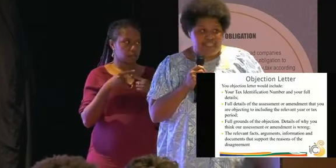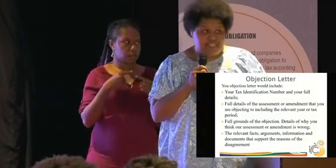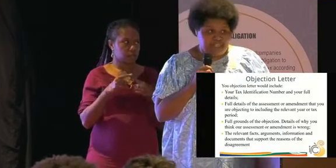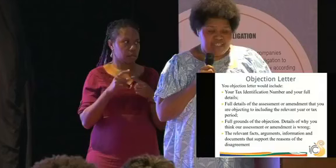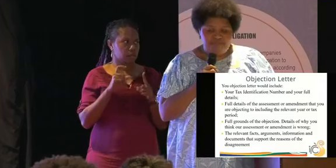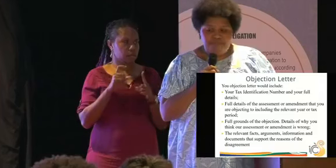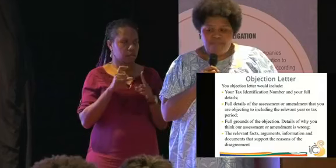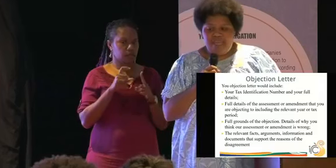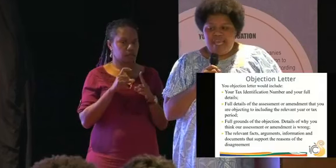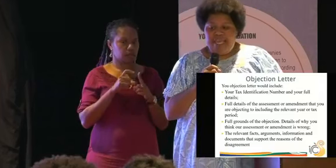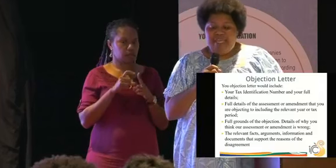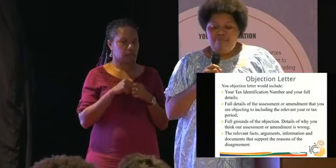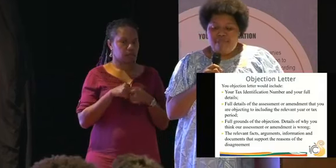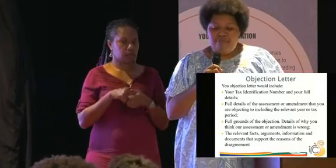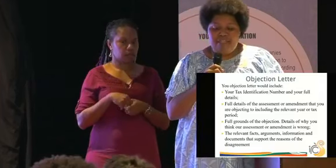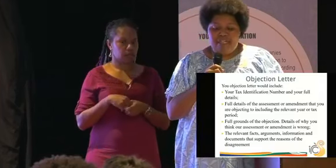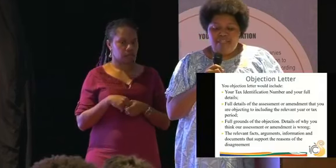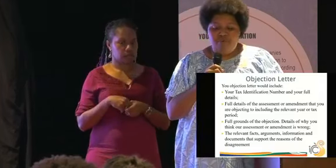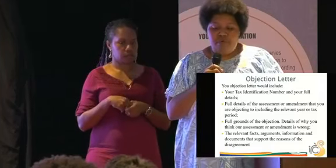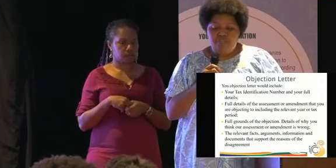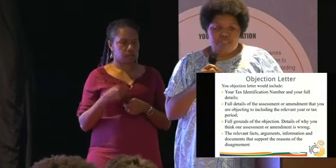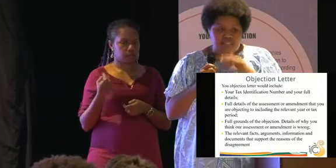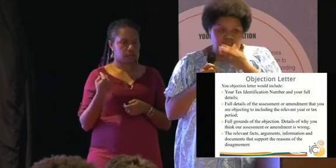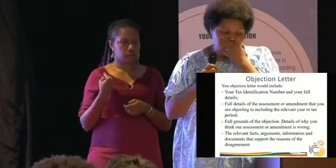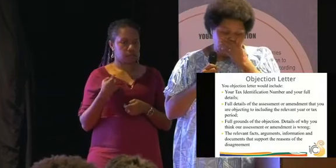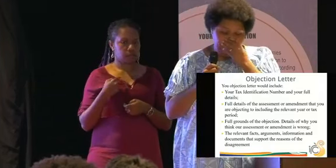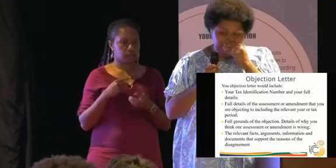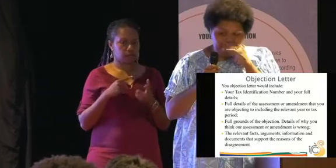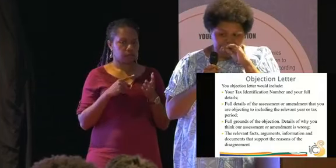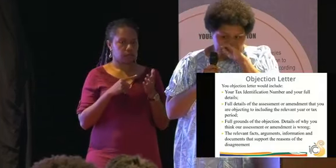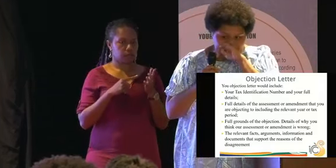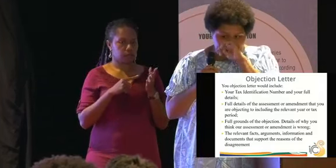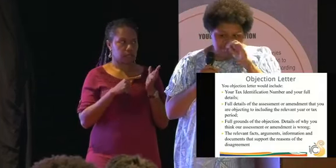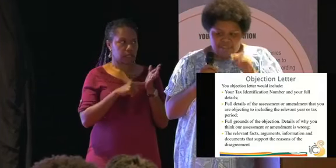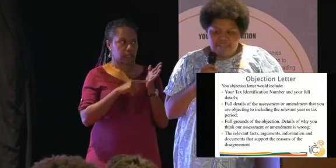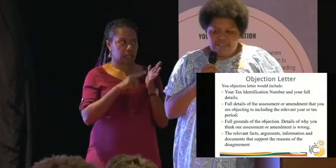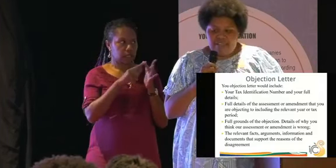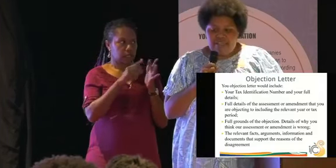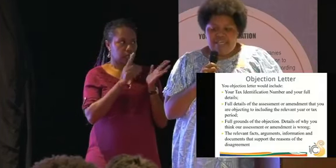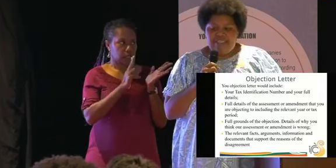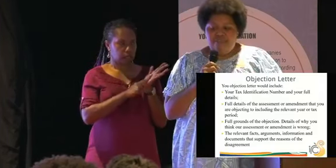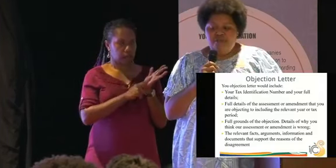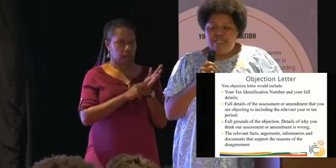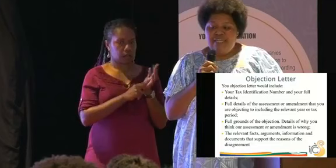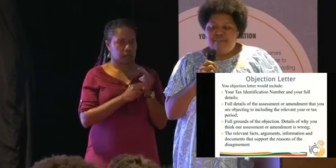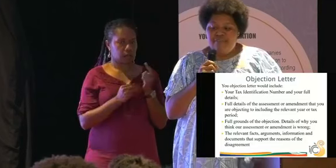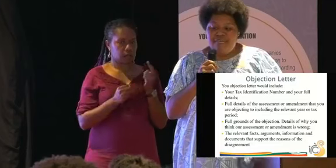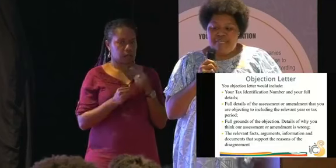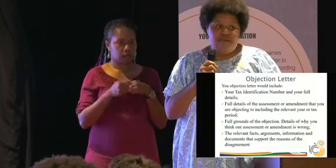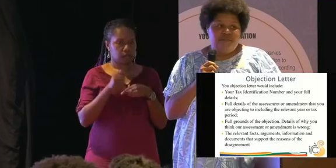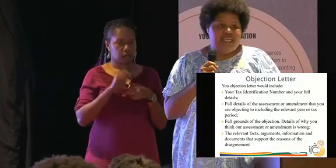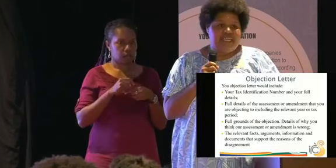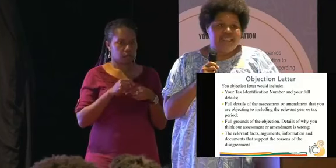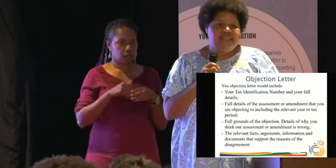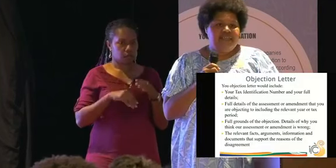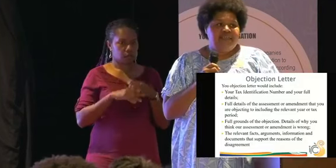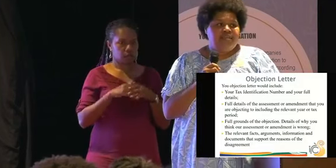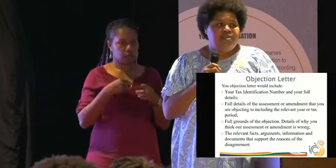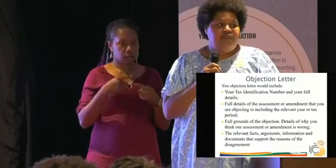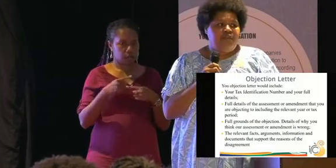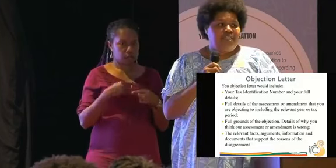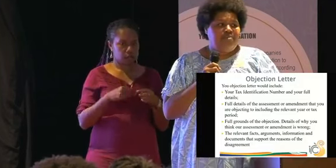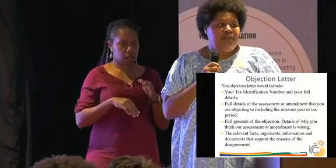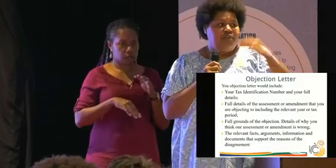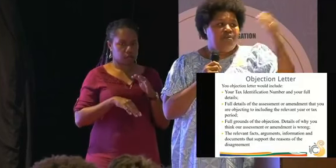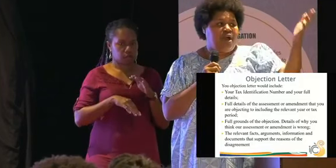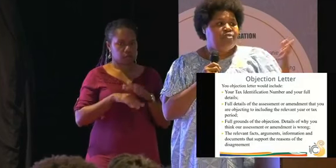of the assessment and the amendment that you are objecting to. That's including the relevant year of tax.